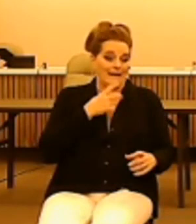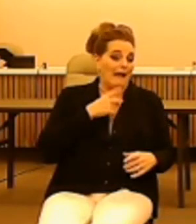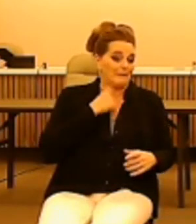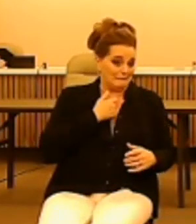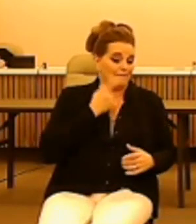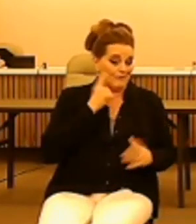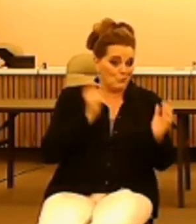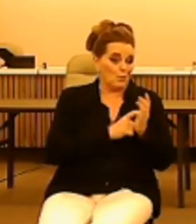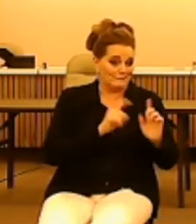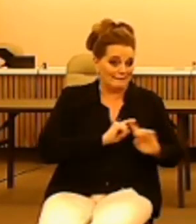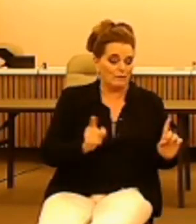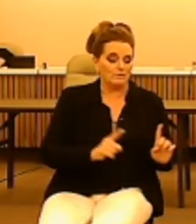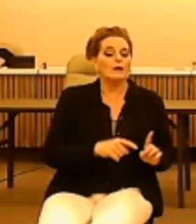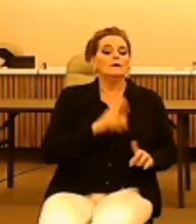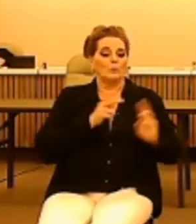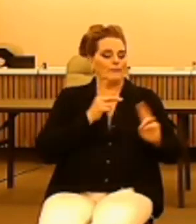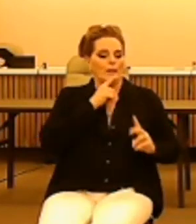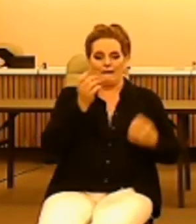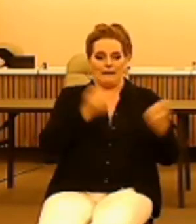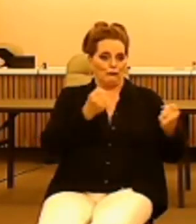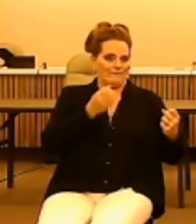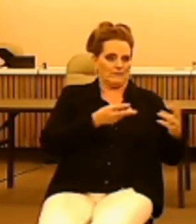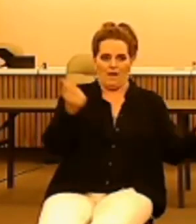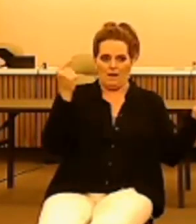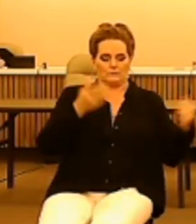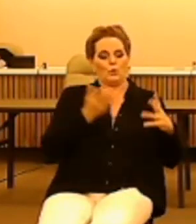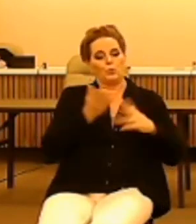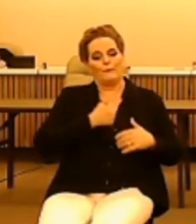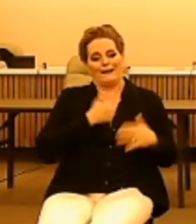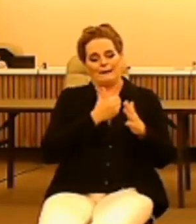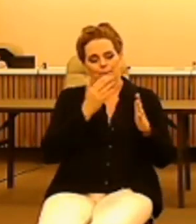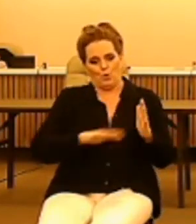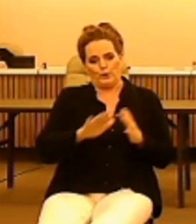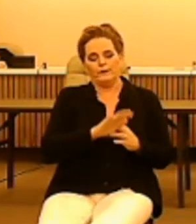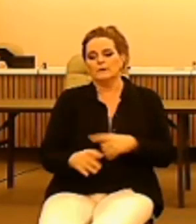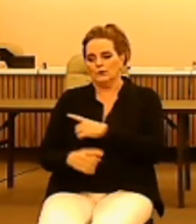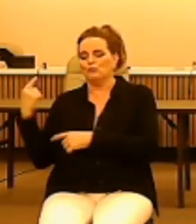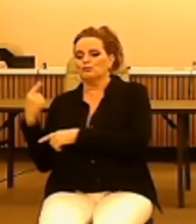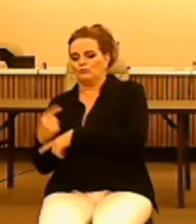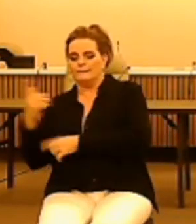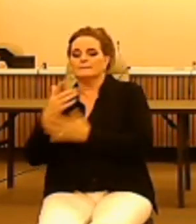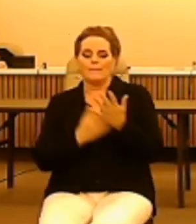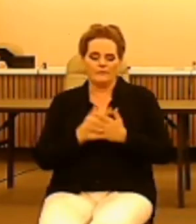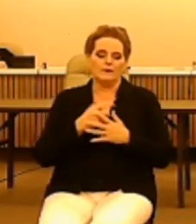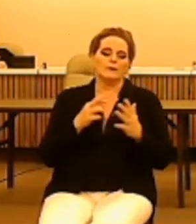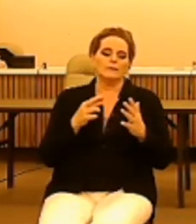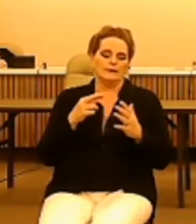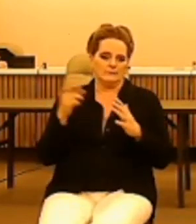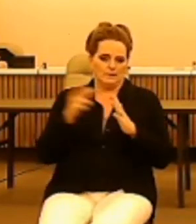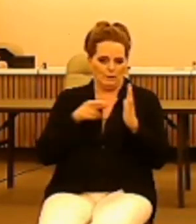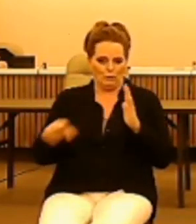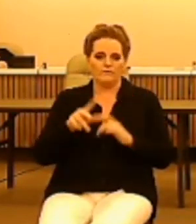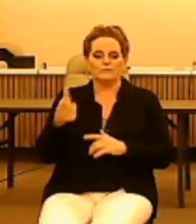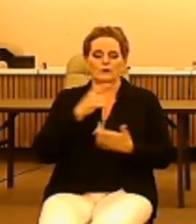difference. There's fewer speeders going through my residential neighborhood. Right, yes. So some of it will be the reflection of